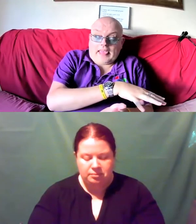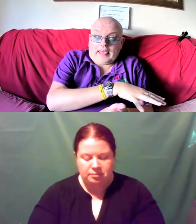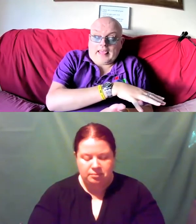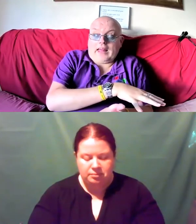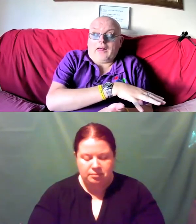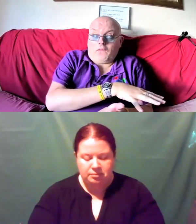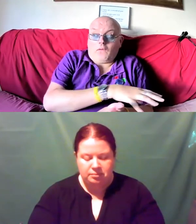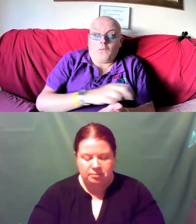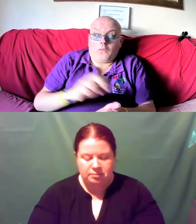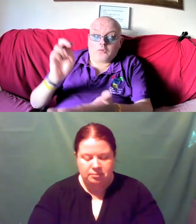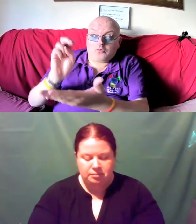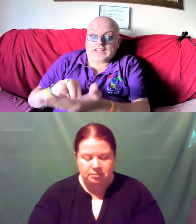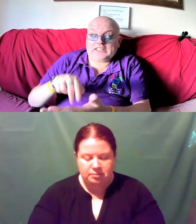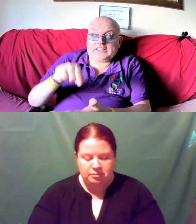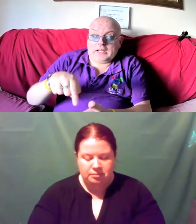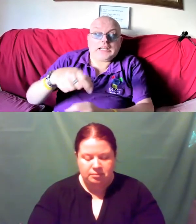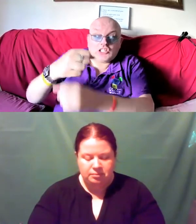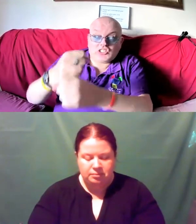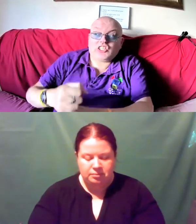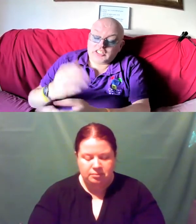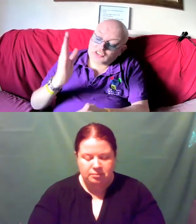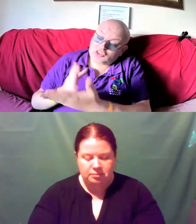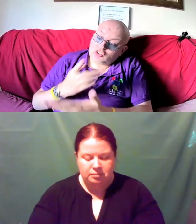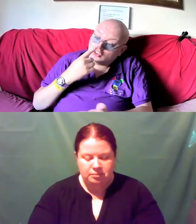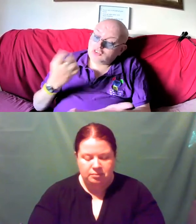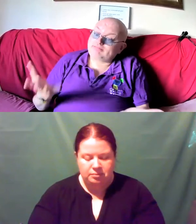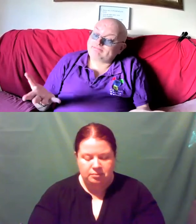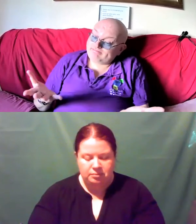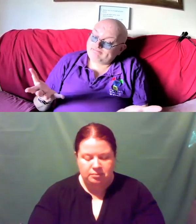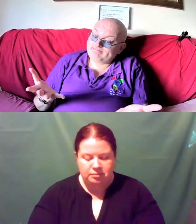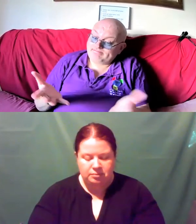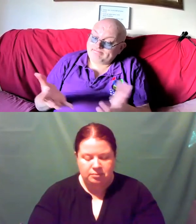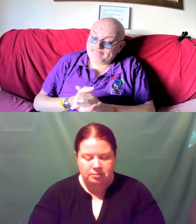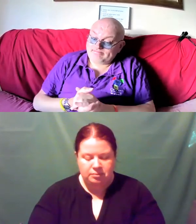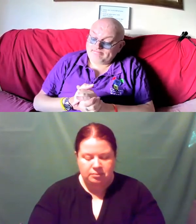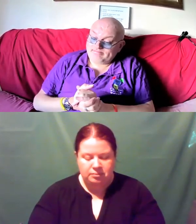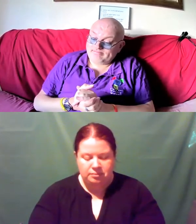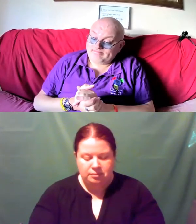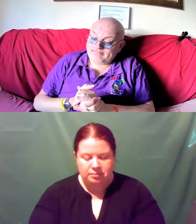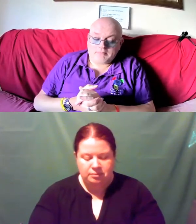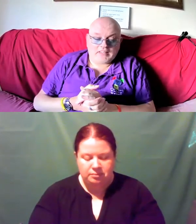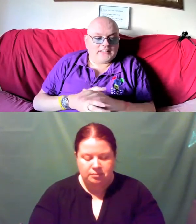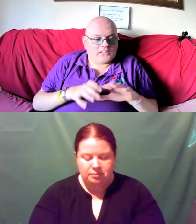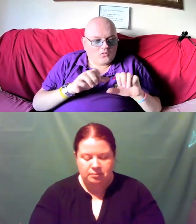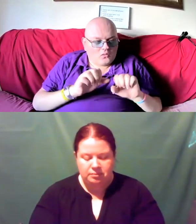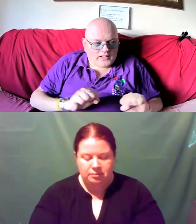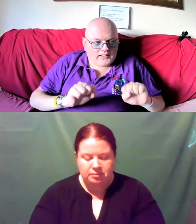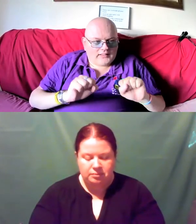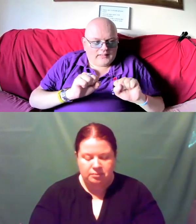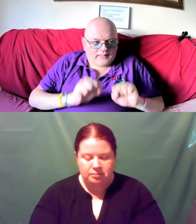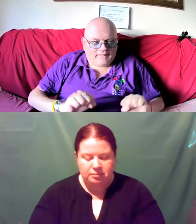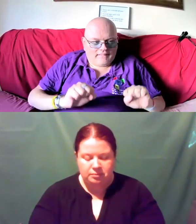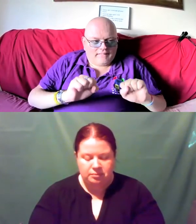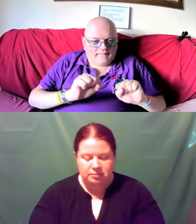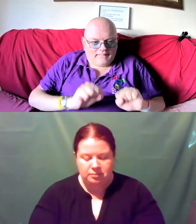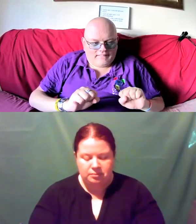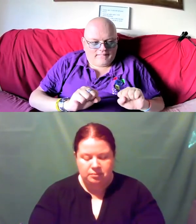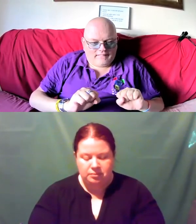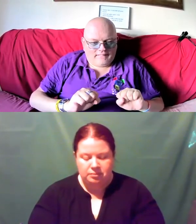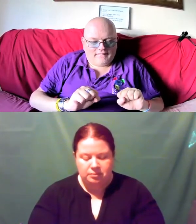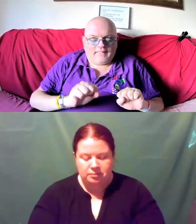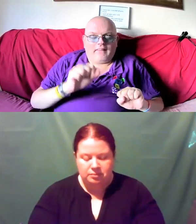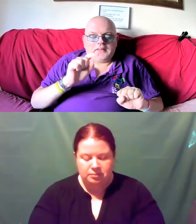register the civil partnership in the church. So we held our nerve for as long as we could, and we got to that